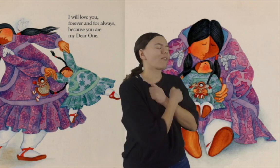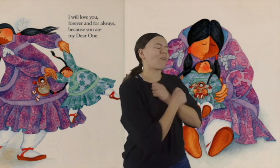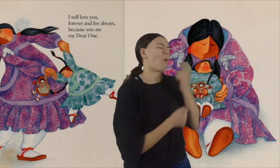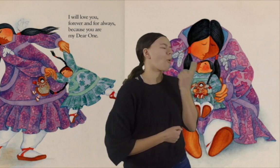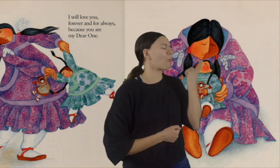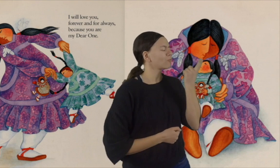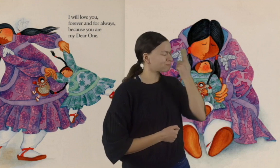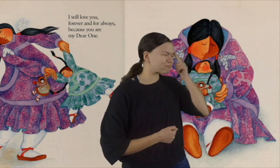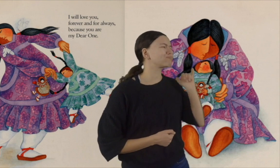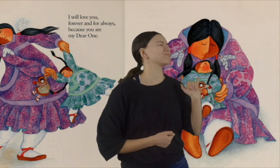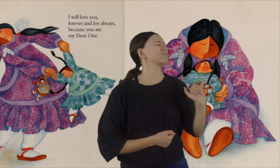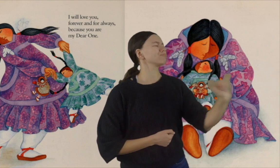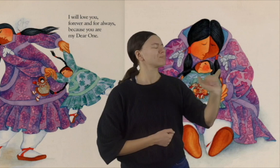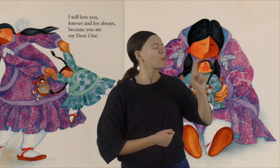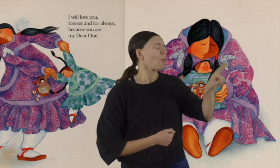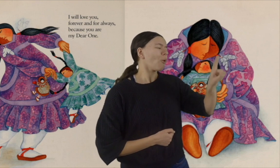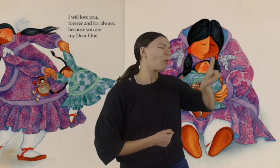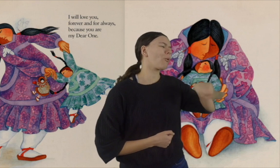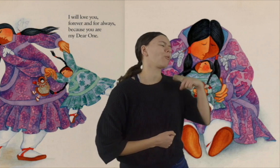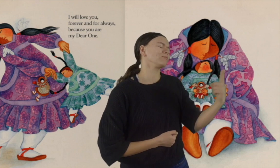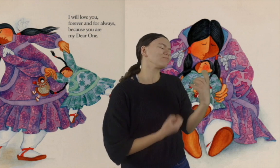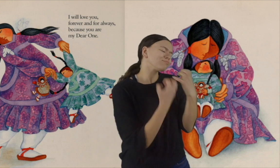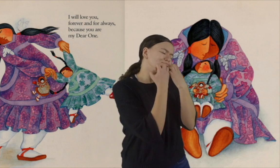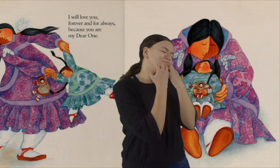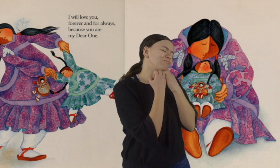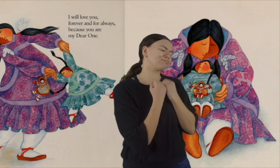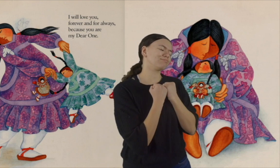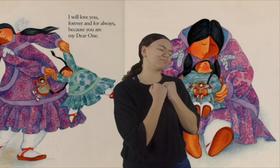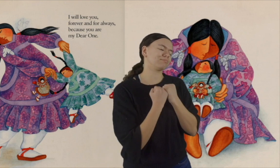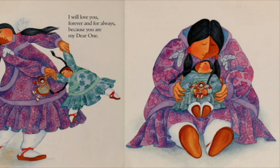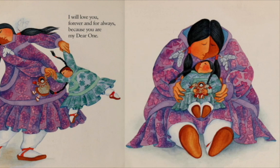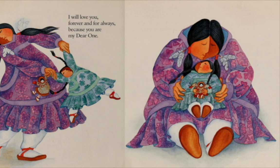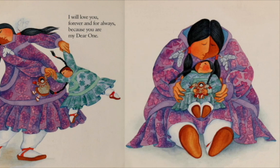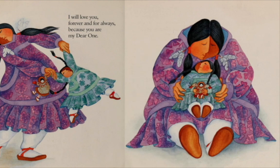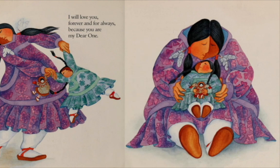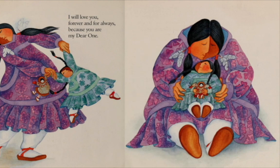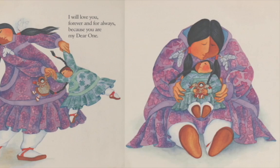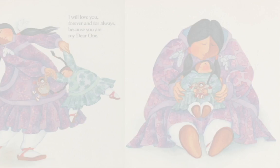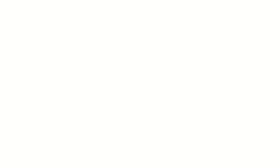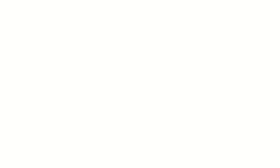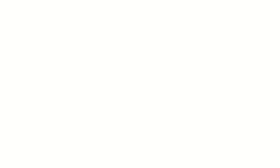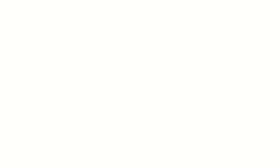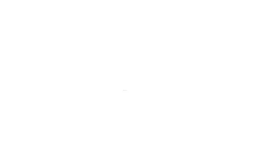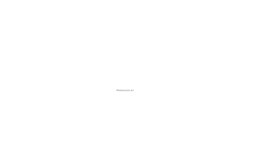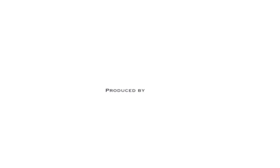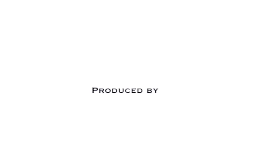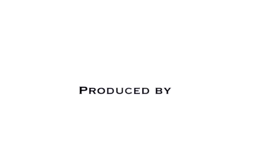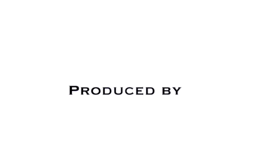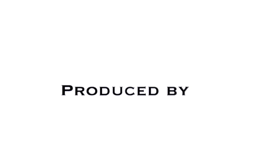I will love you forever and for always because you are my dear one.